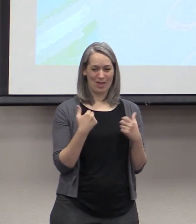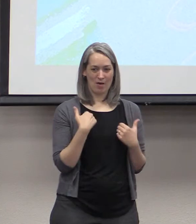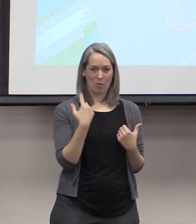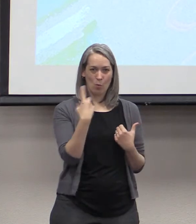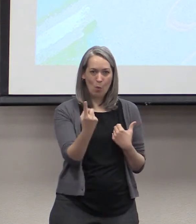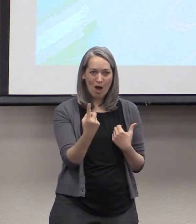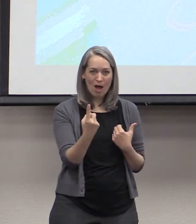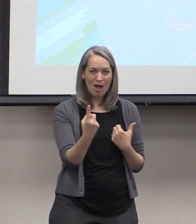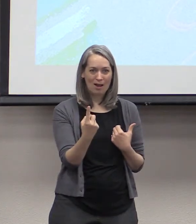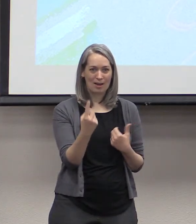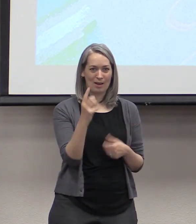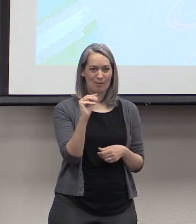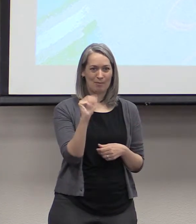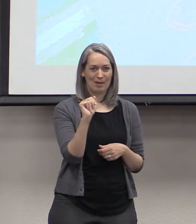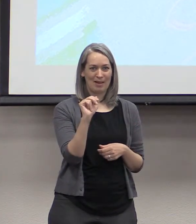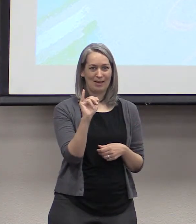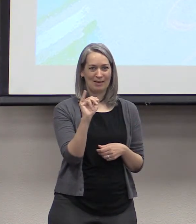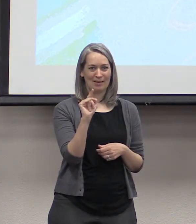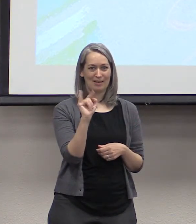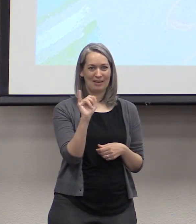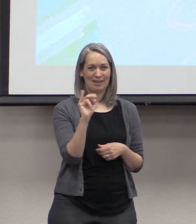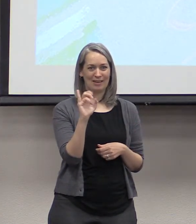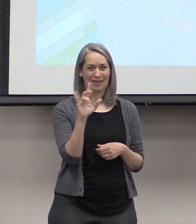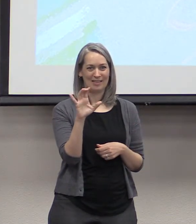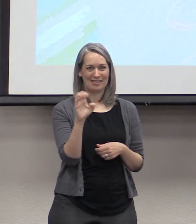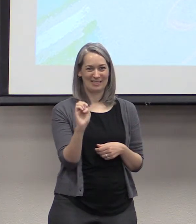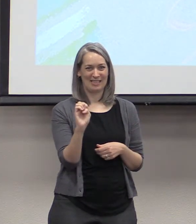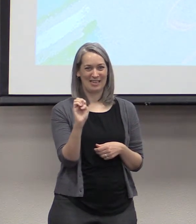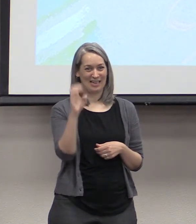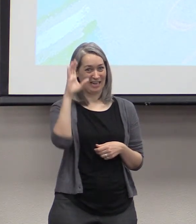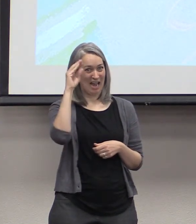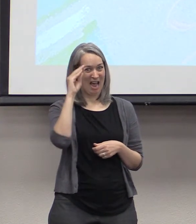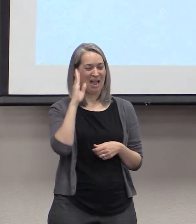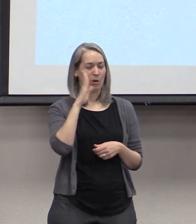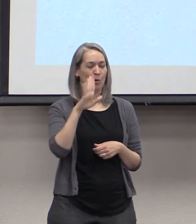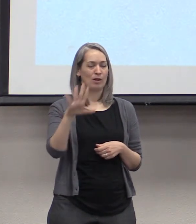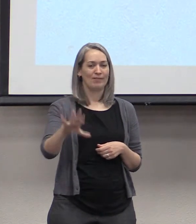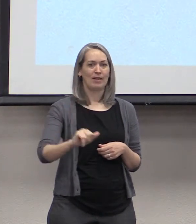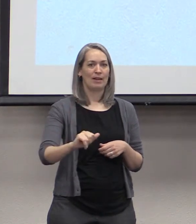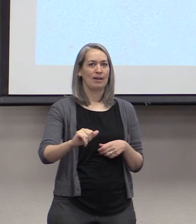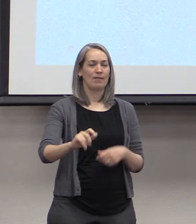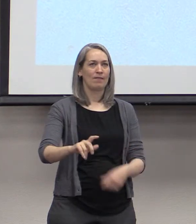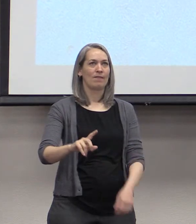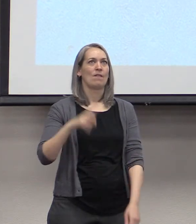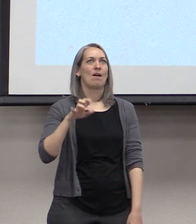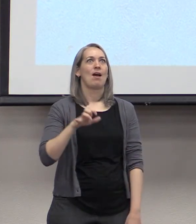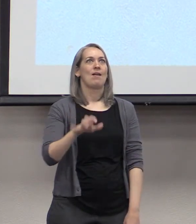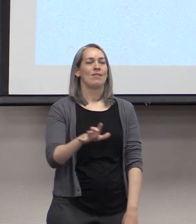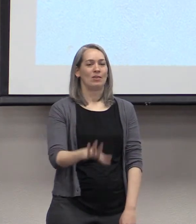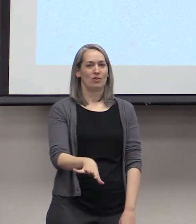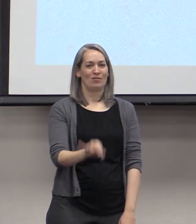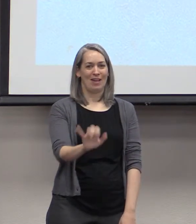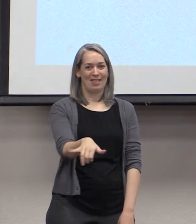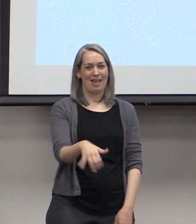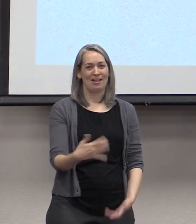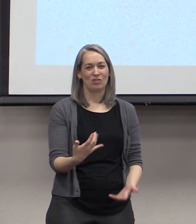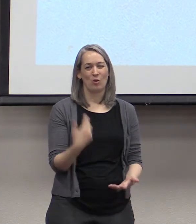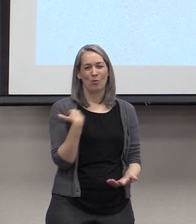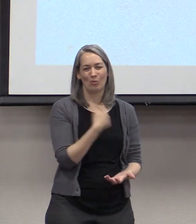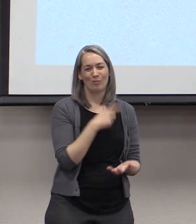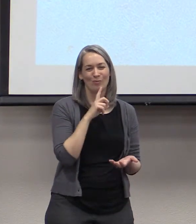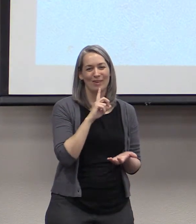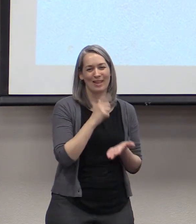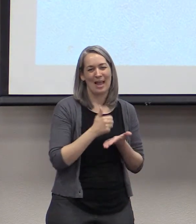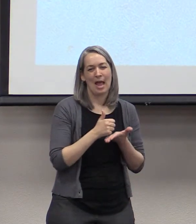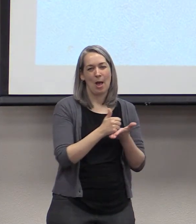guy, and it would have taken him forever to do that. And so I think just us being there really helped them. But overall for me, it